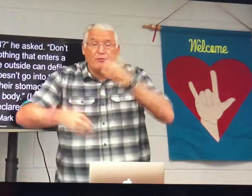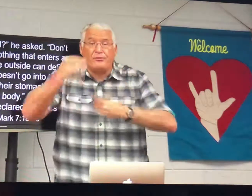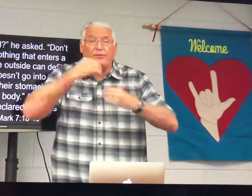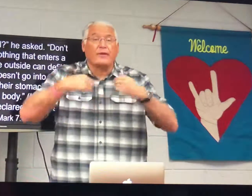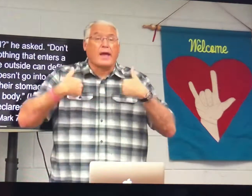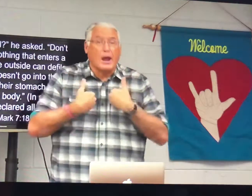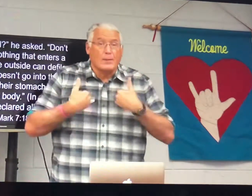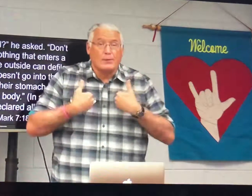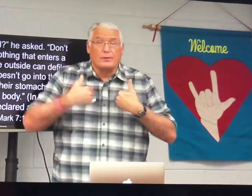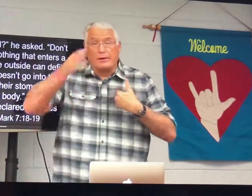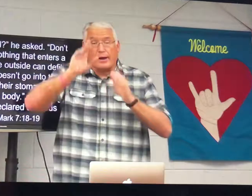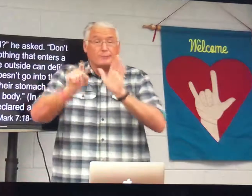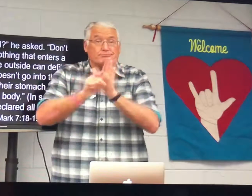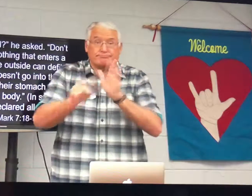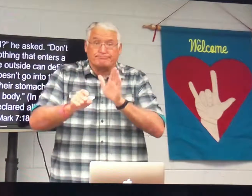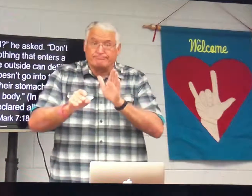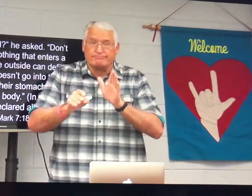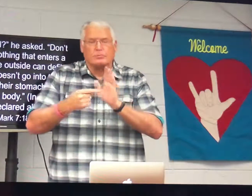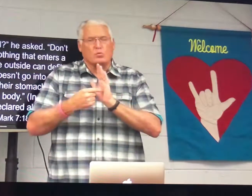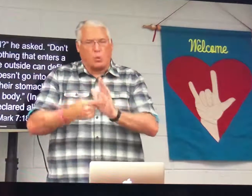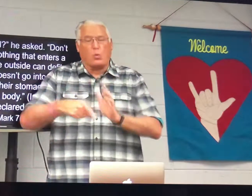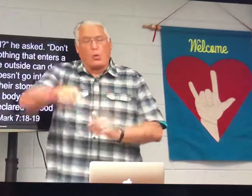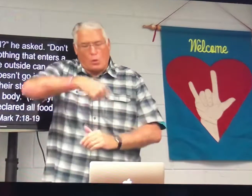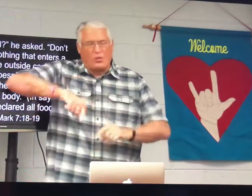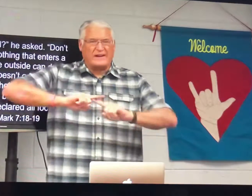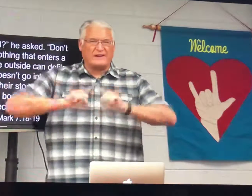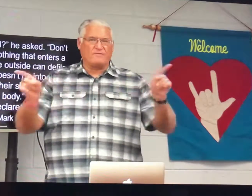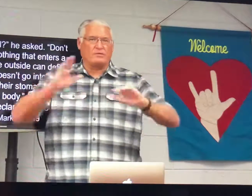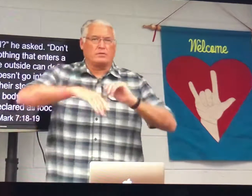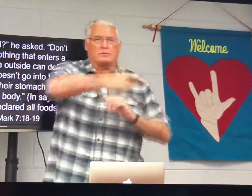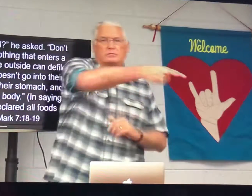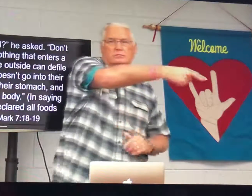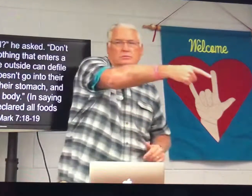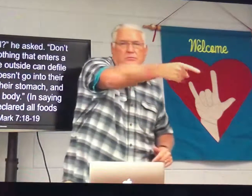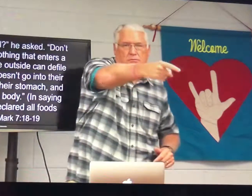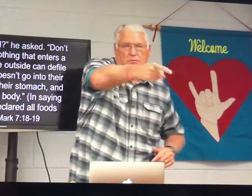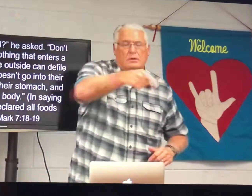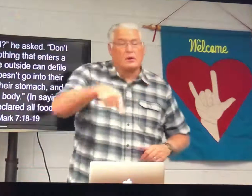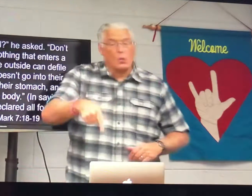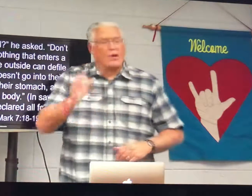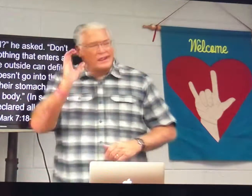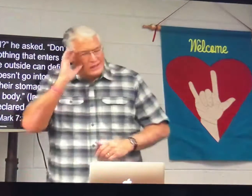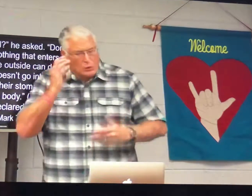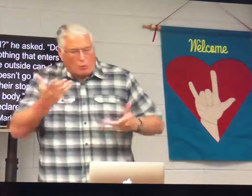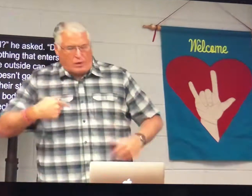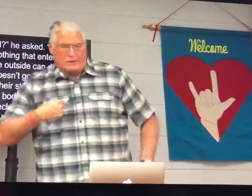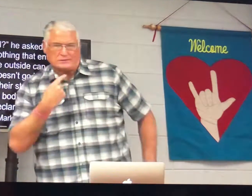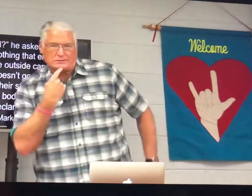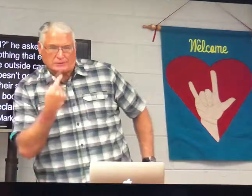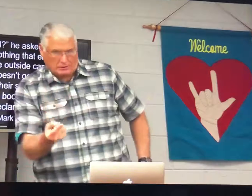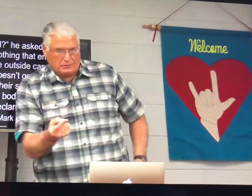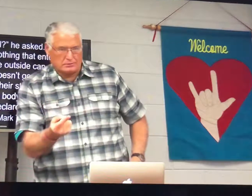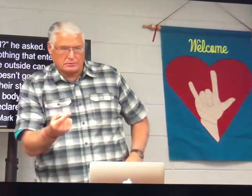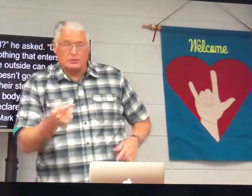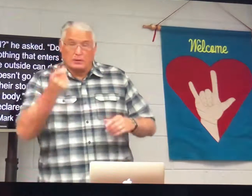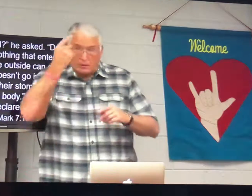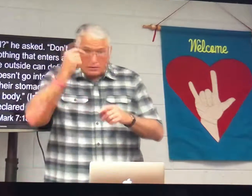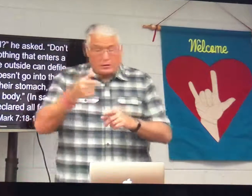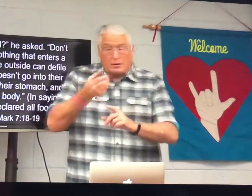Mark Trumbo is playing right field tonight, hitting cleanup. Takes the first pitch upstairs. Cooper Wood with that